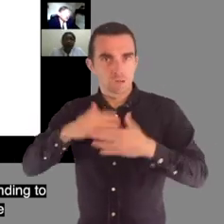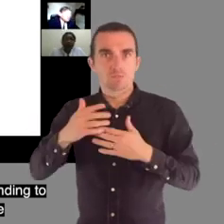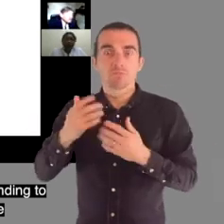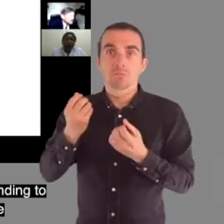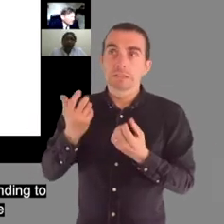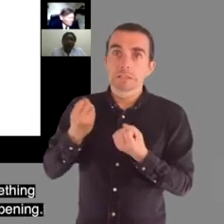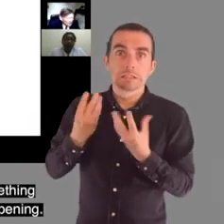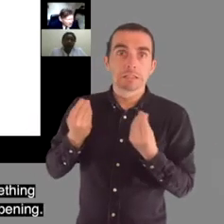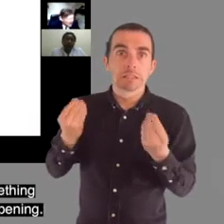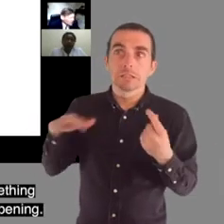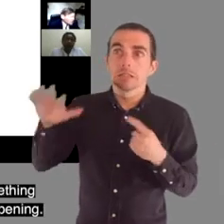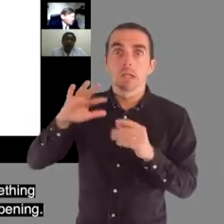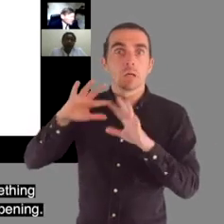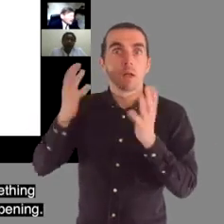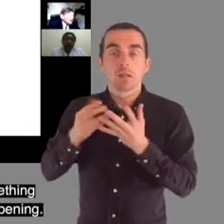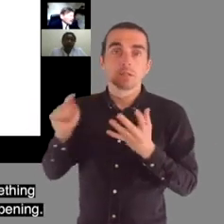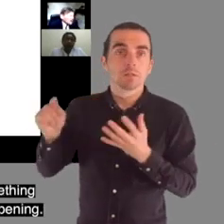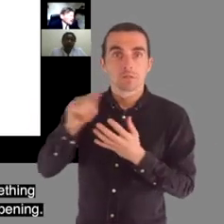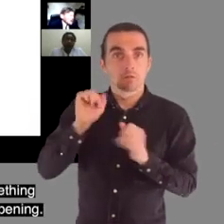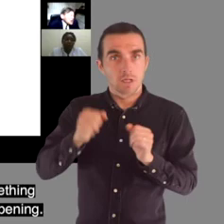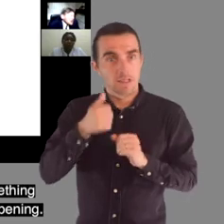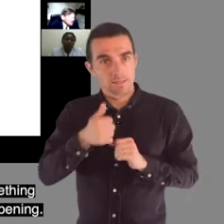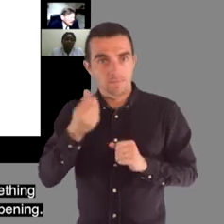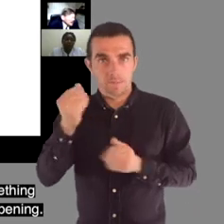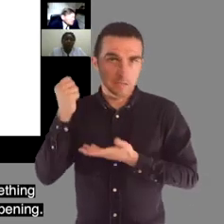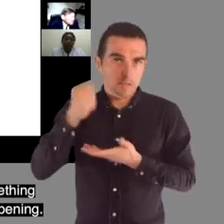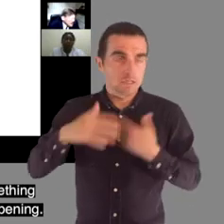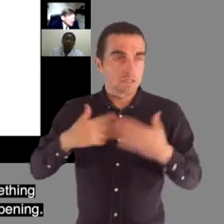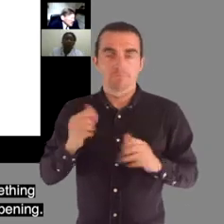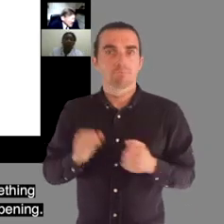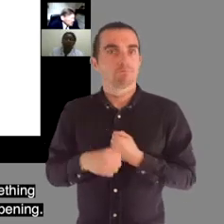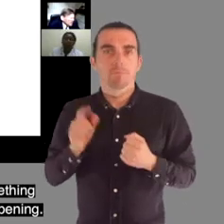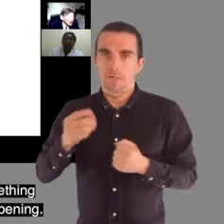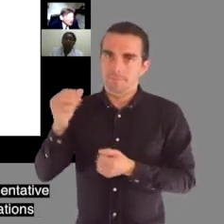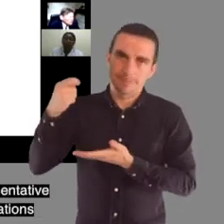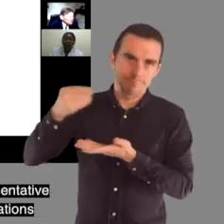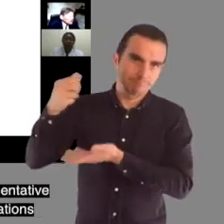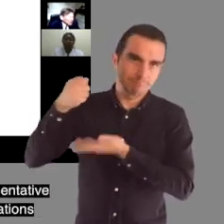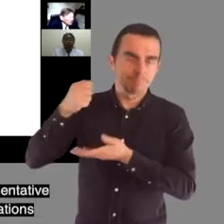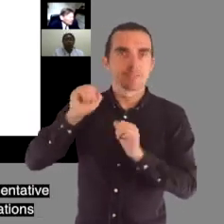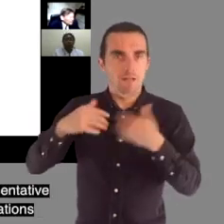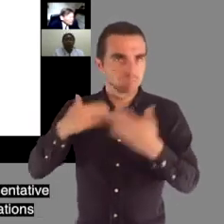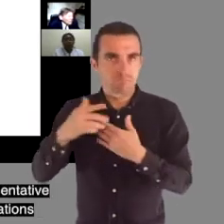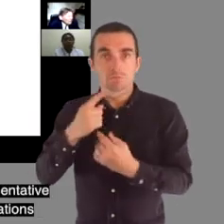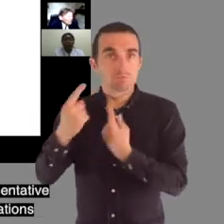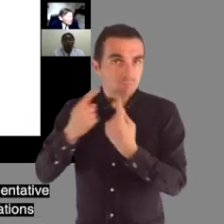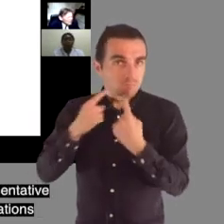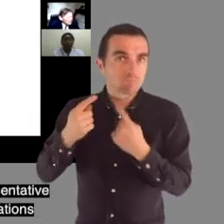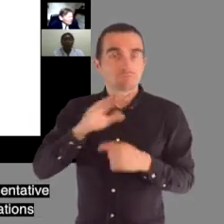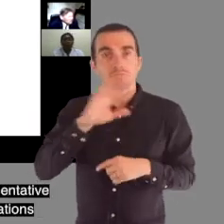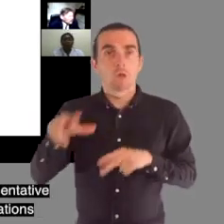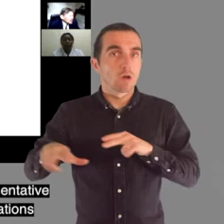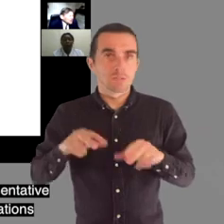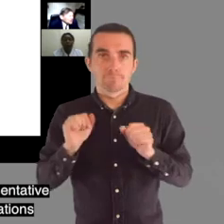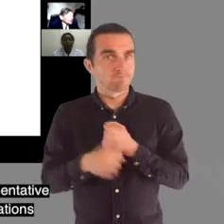as representative organizations. And this is something that in many countries isn't happening. How can you consult with